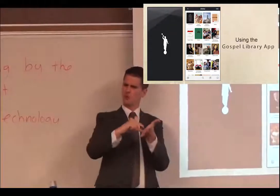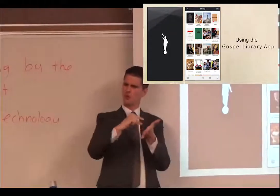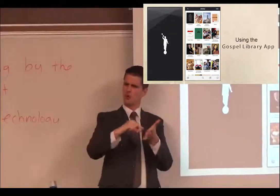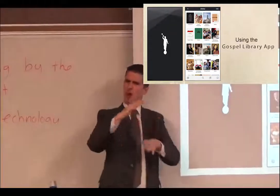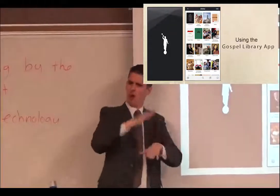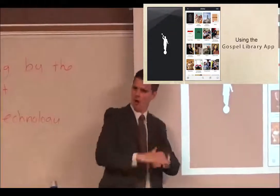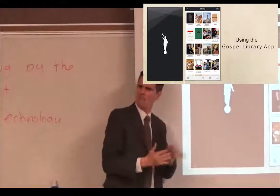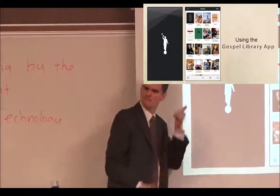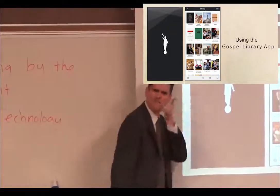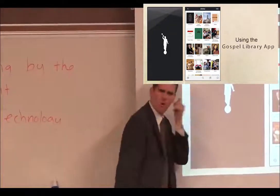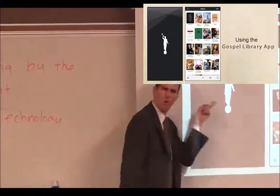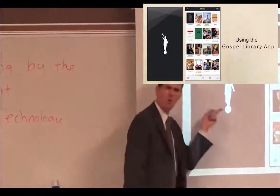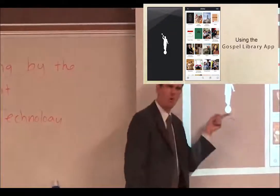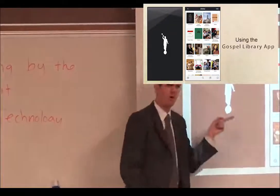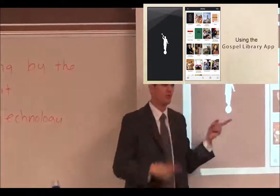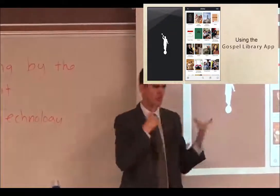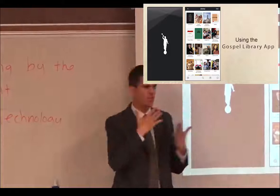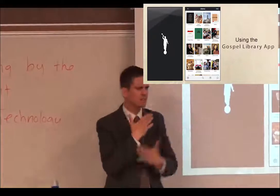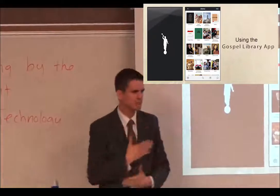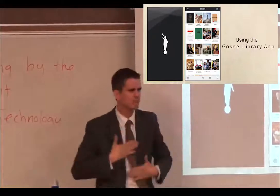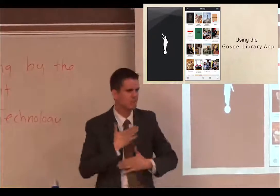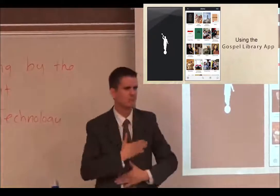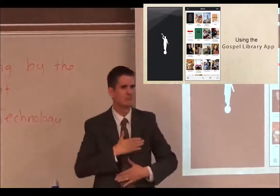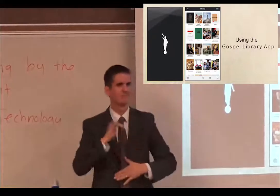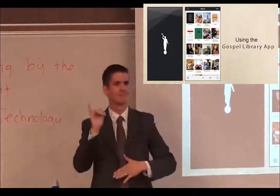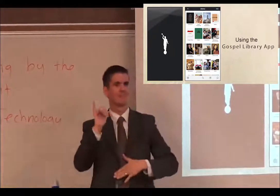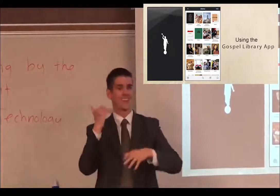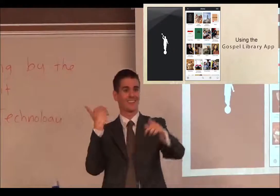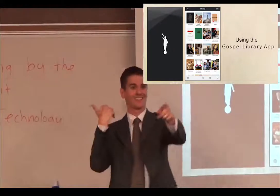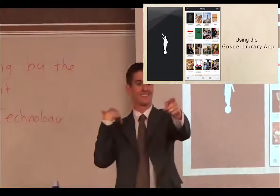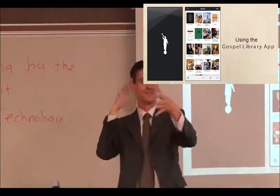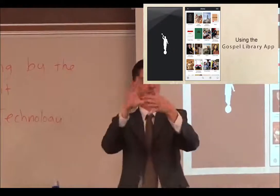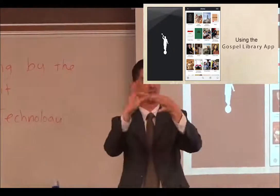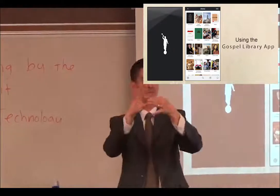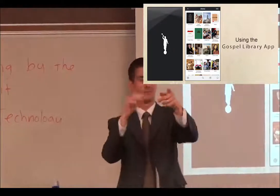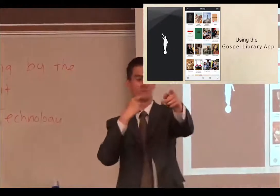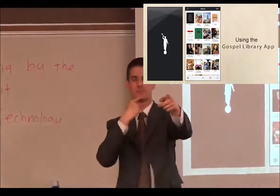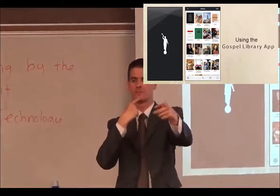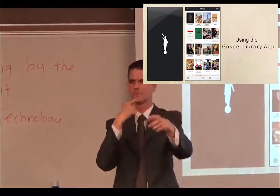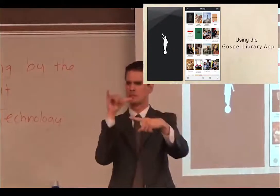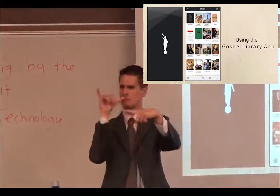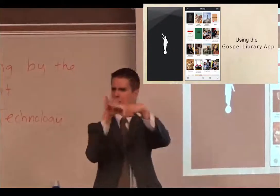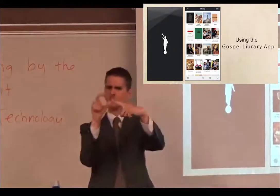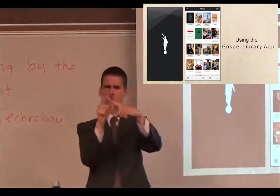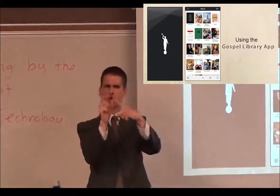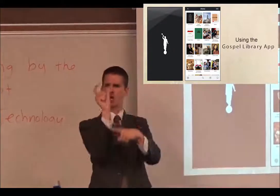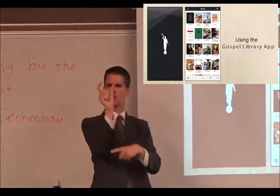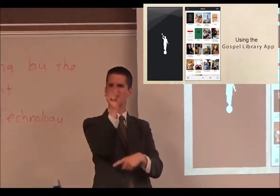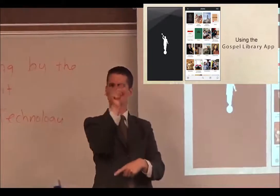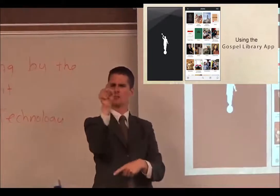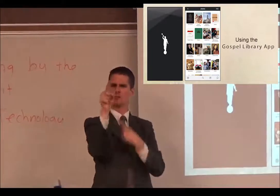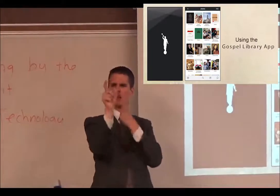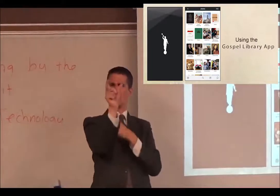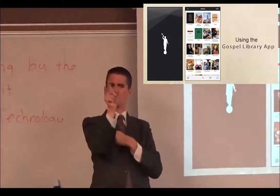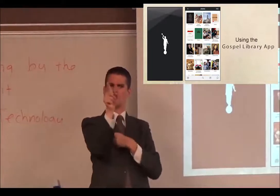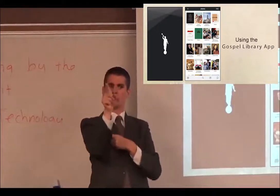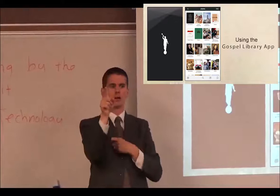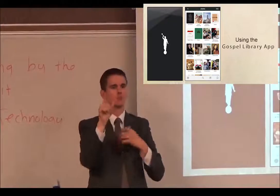The Gospel Library app on your phone. It is so good. There's use big